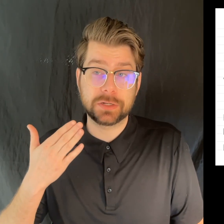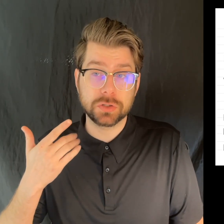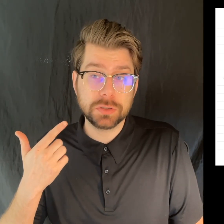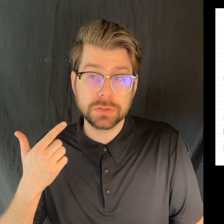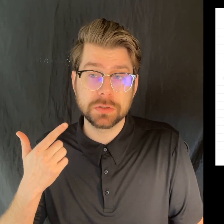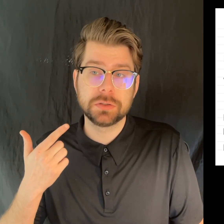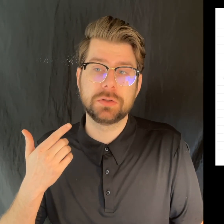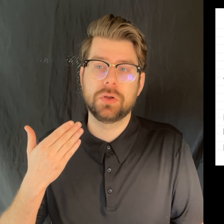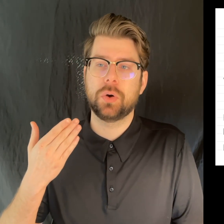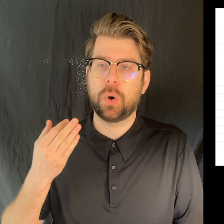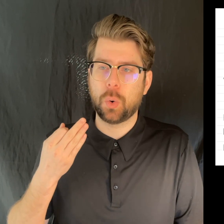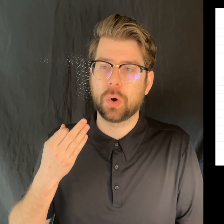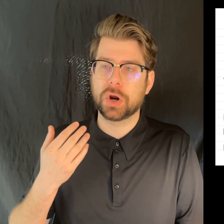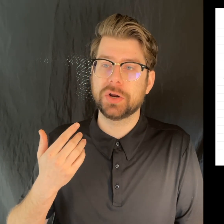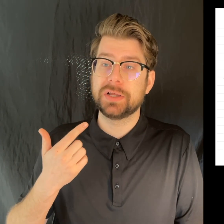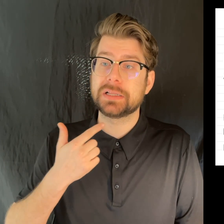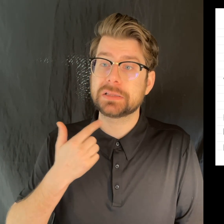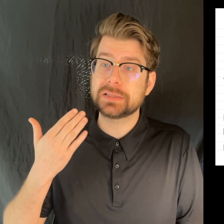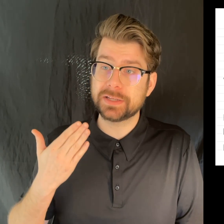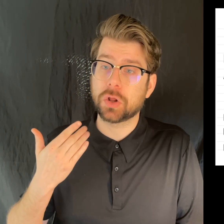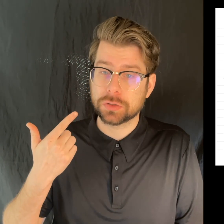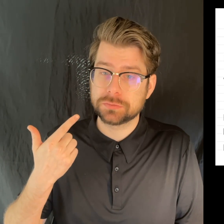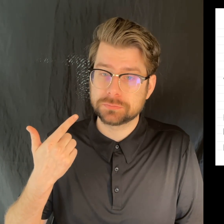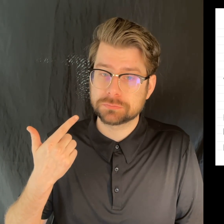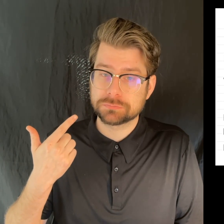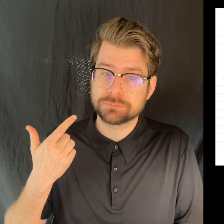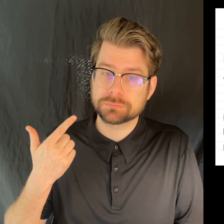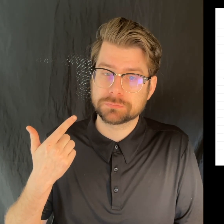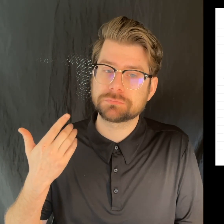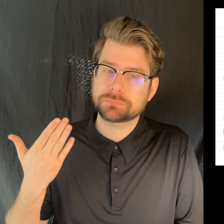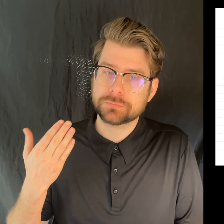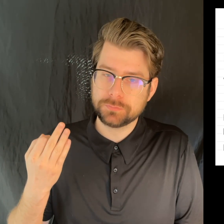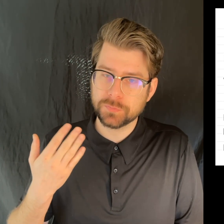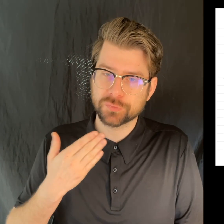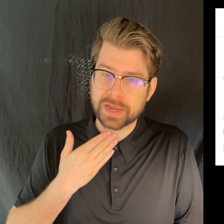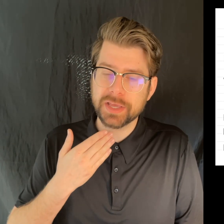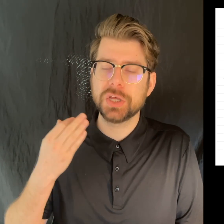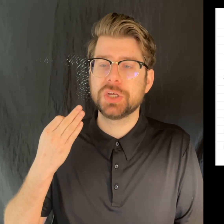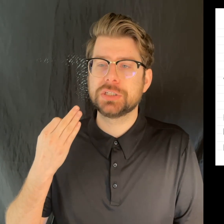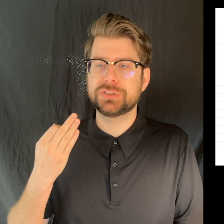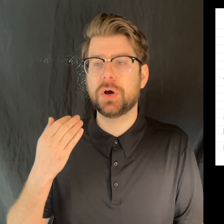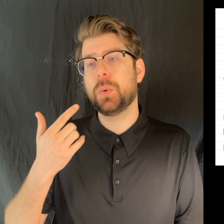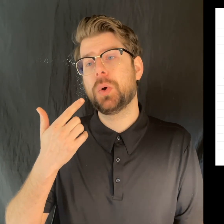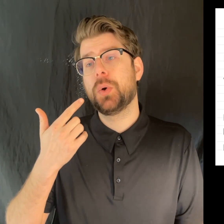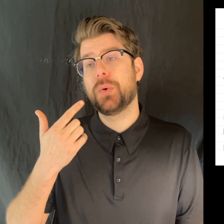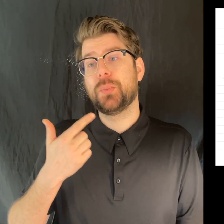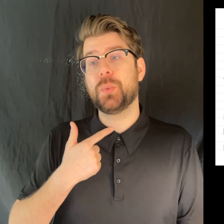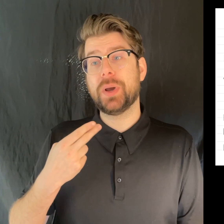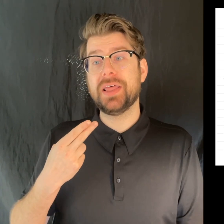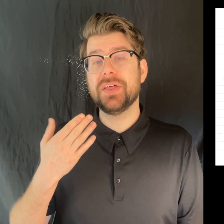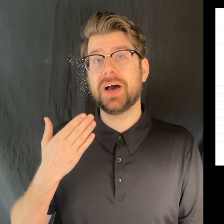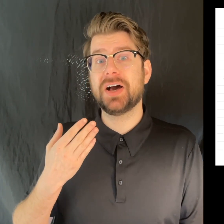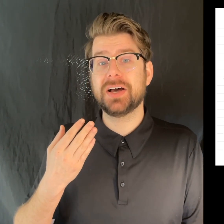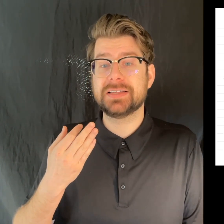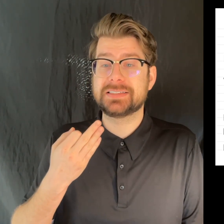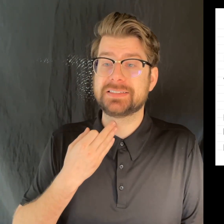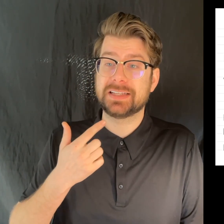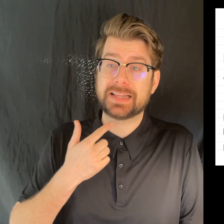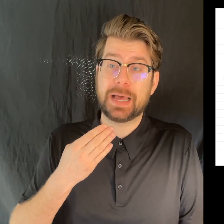Little or little. Right? So with a